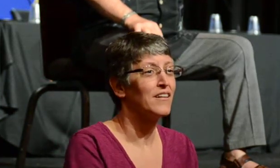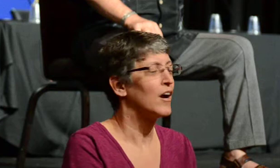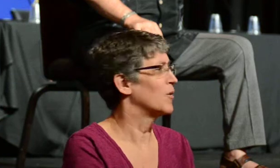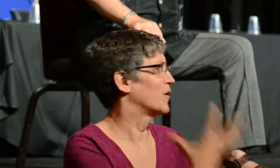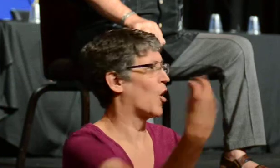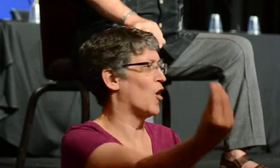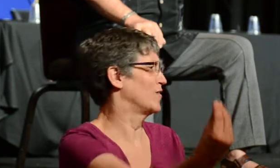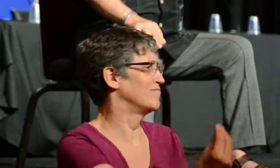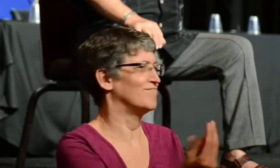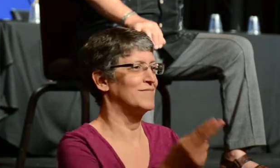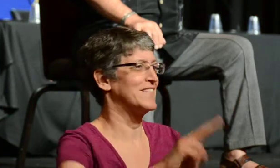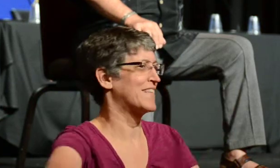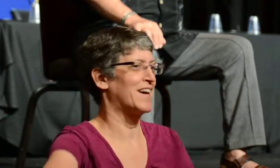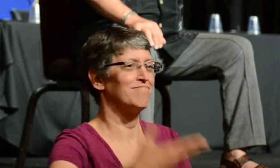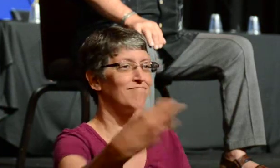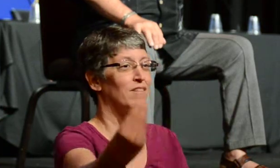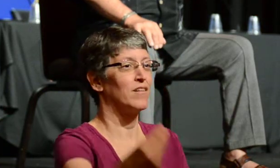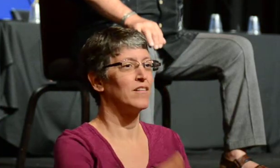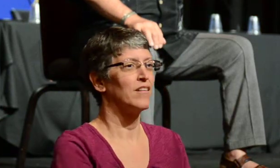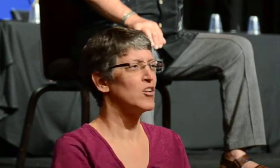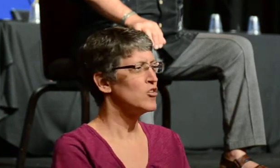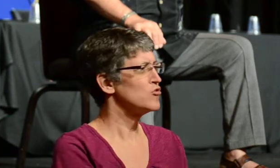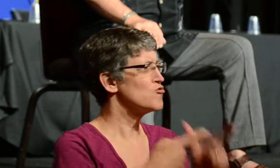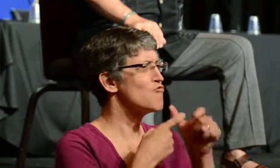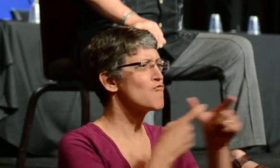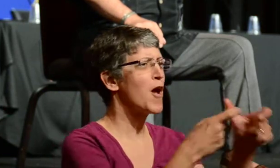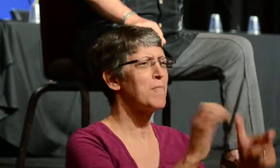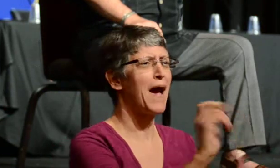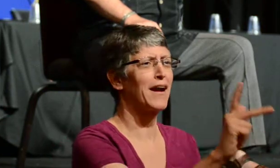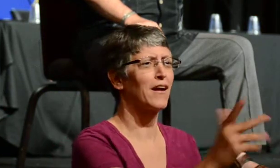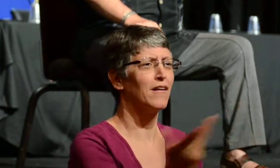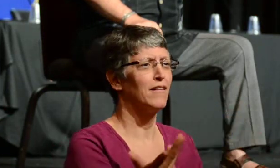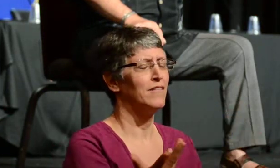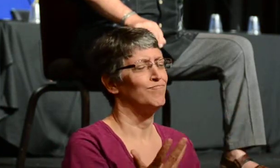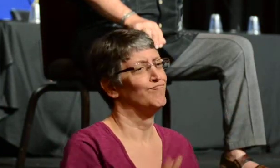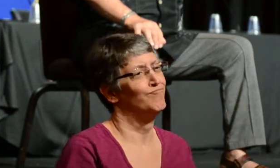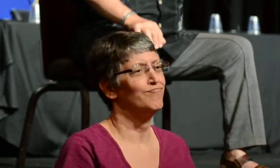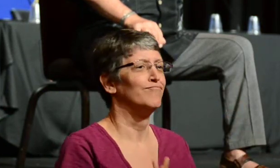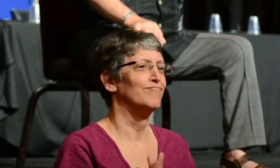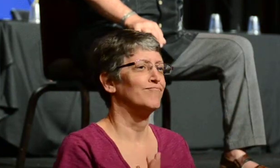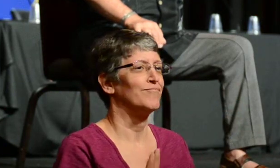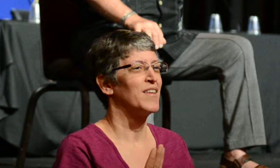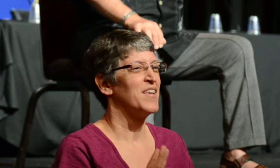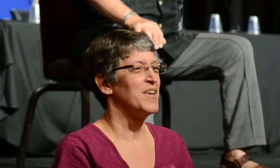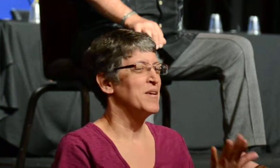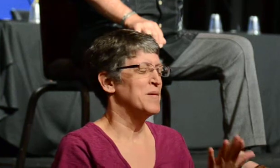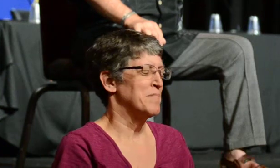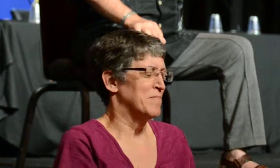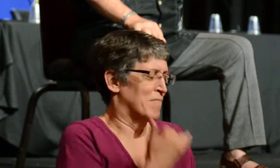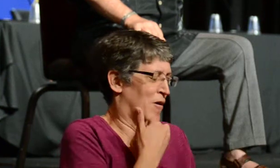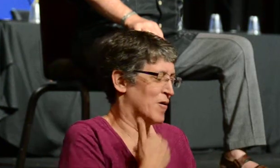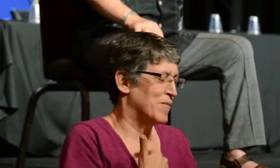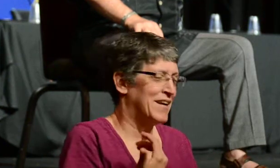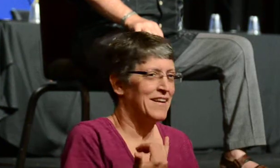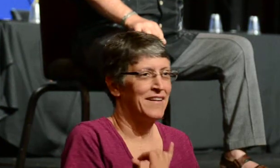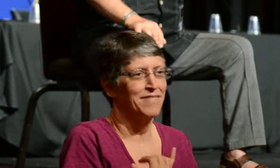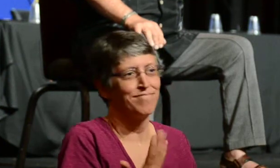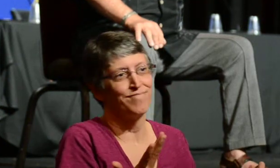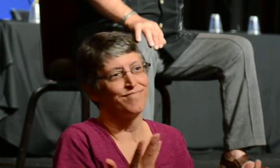Oh, you've gone. Oh, now you're running back. Oh dear. Well, maybe I shouldn't have said that. Now you're out of